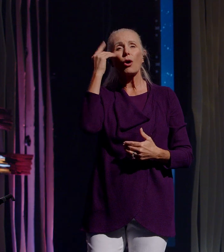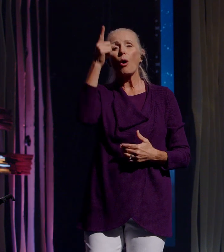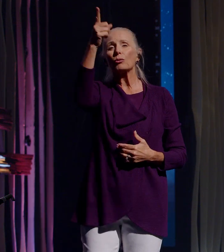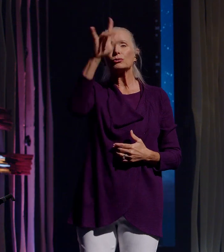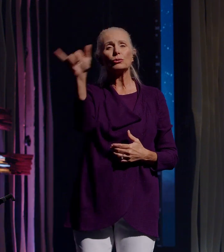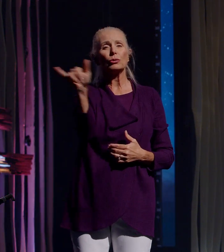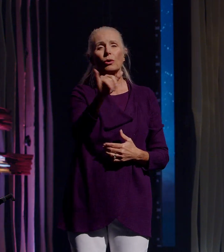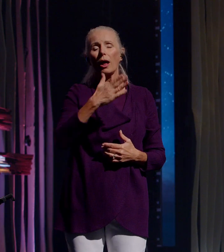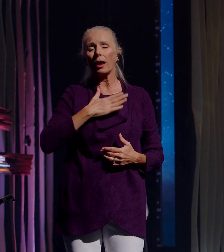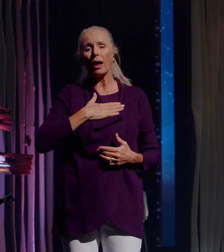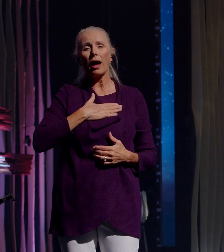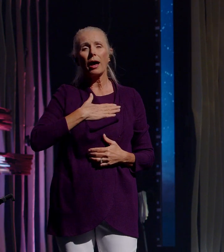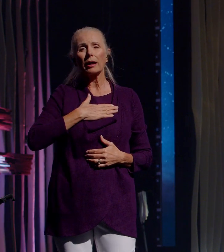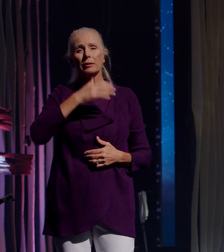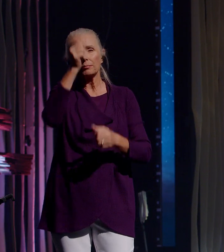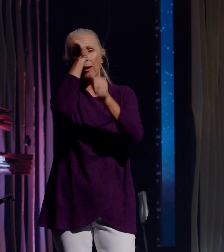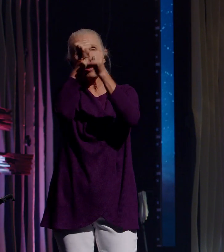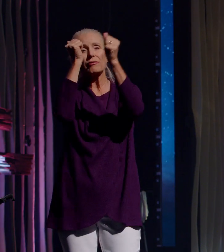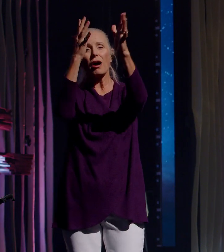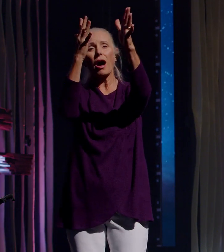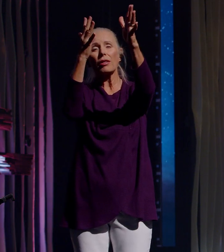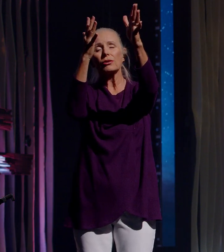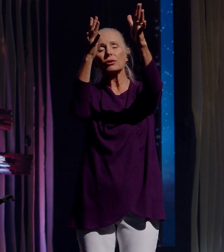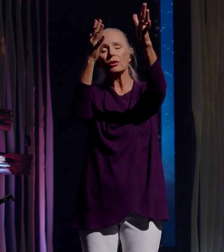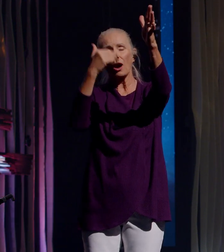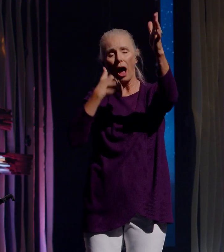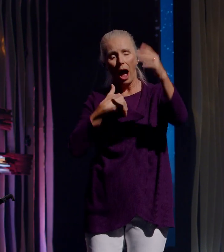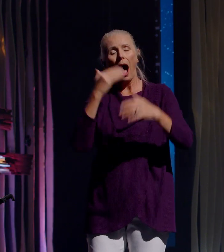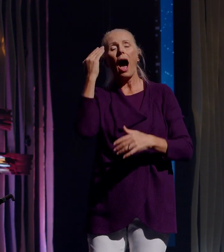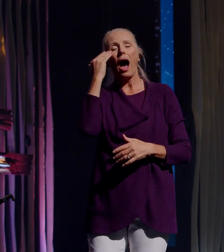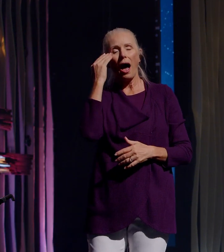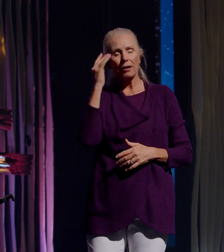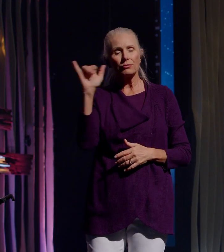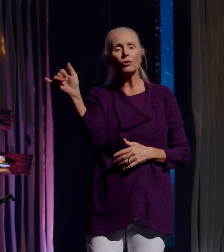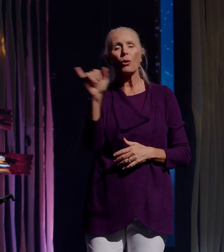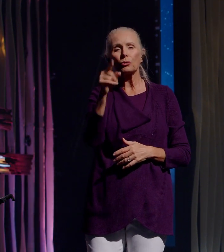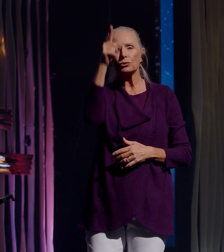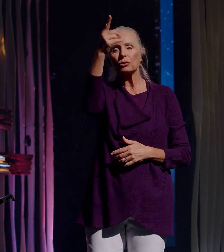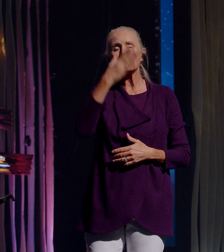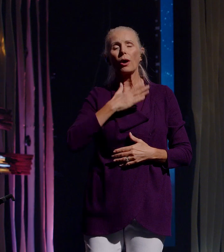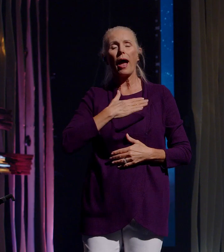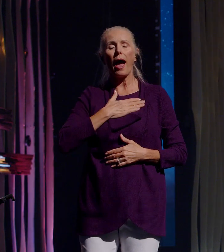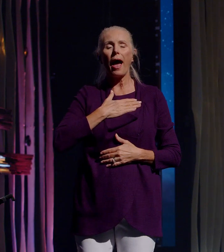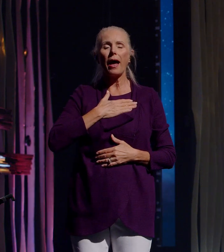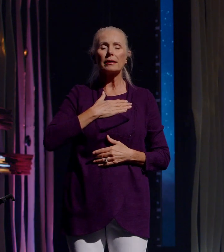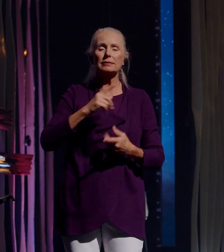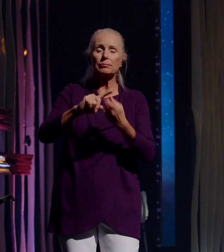a father. I know you as a friend.